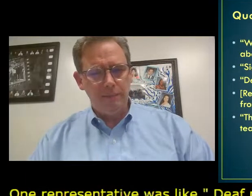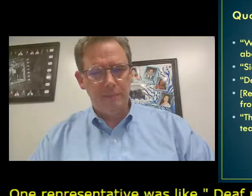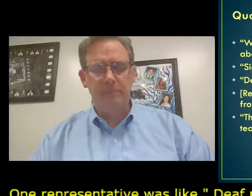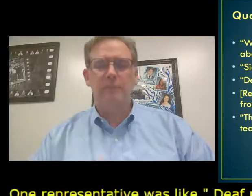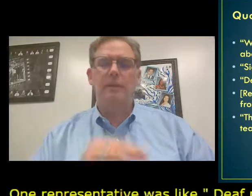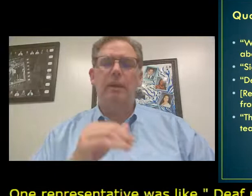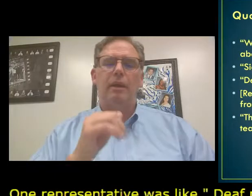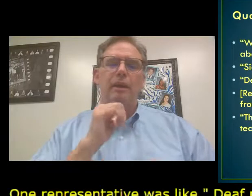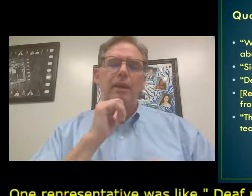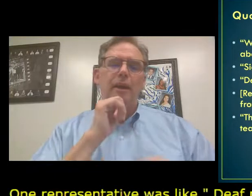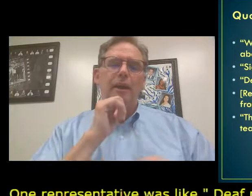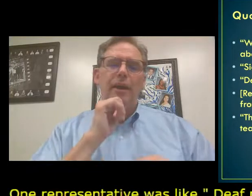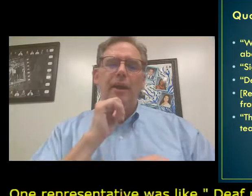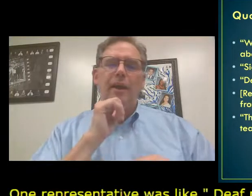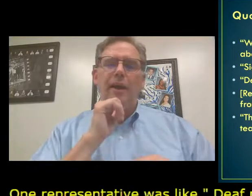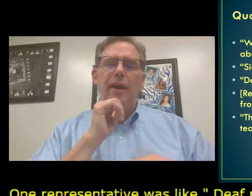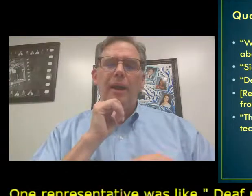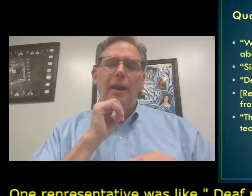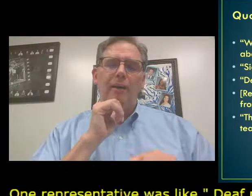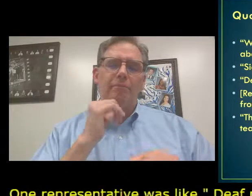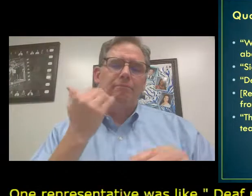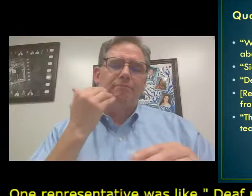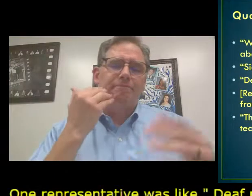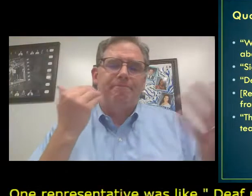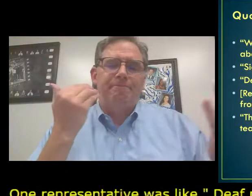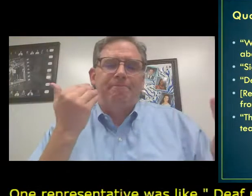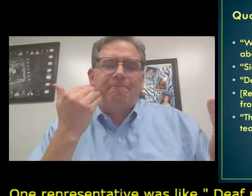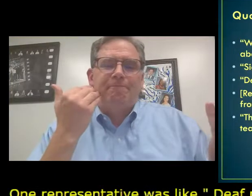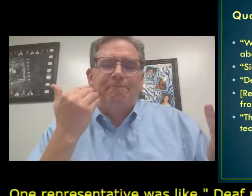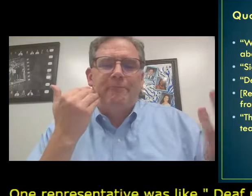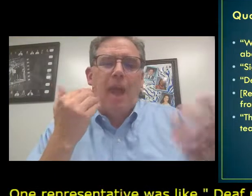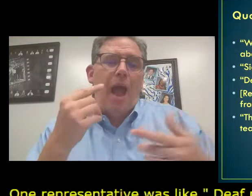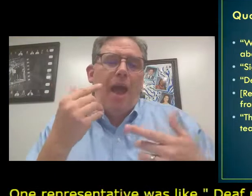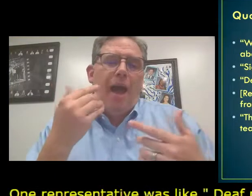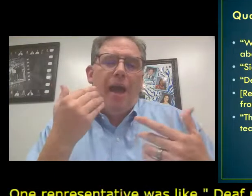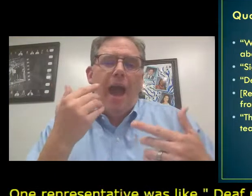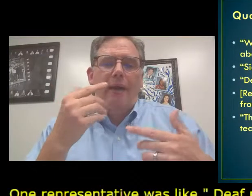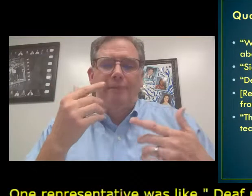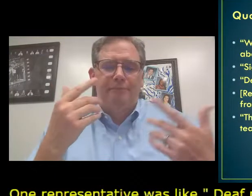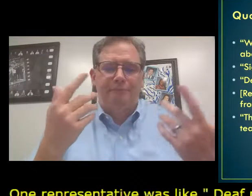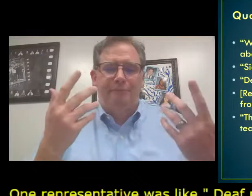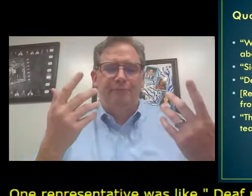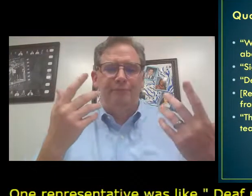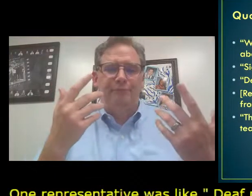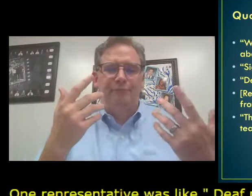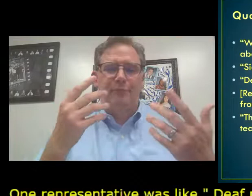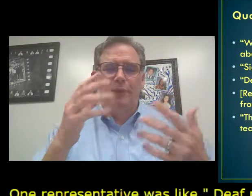through video relay, they're like, you're calling from a TTY?